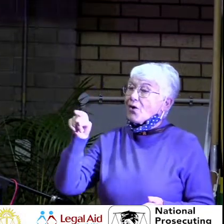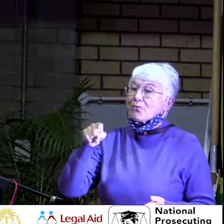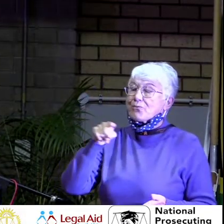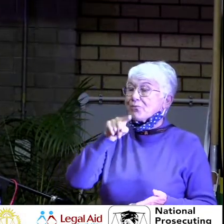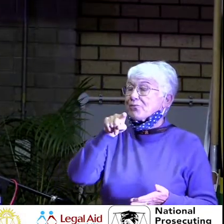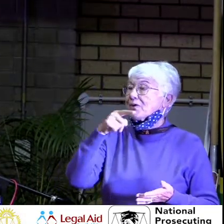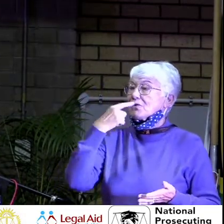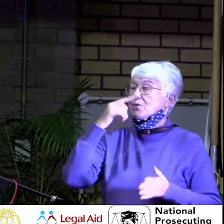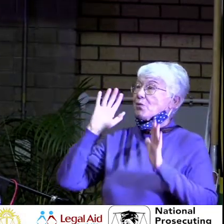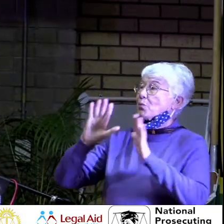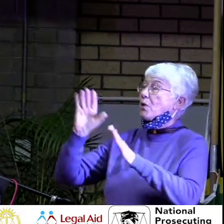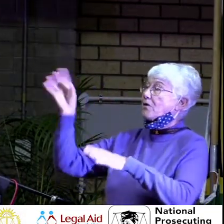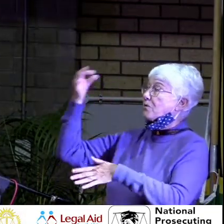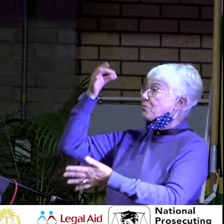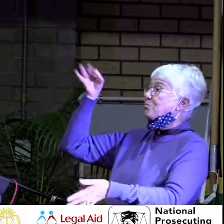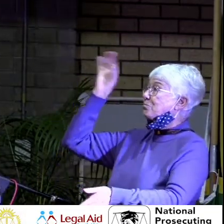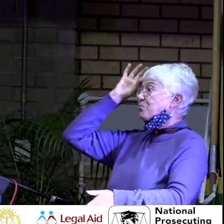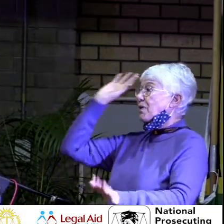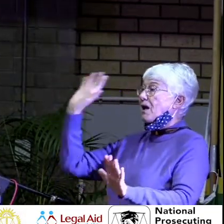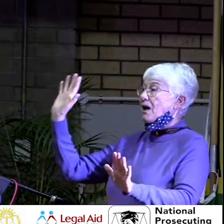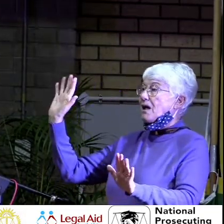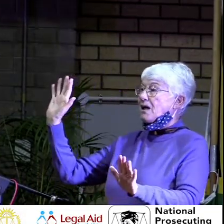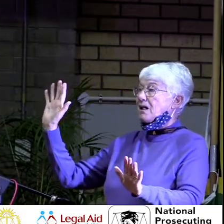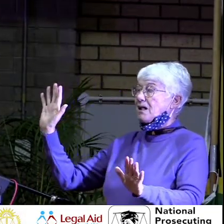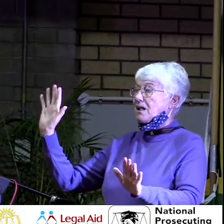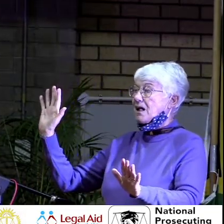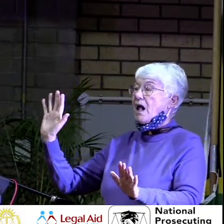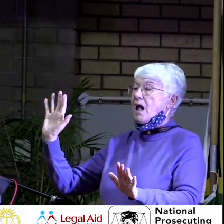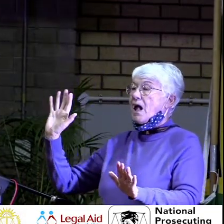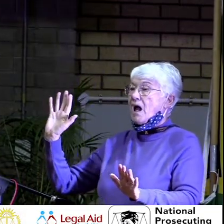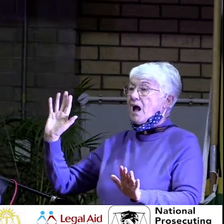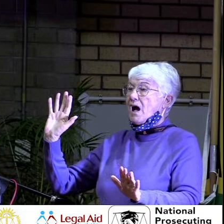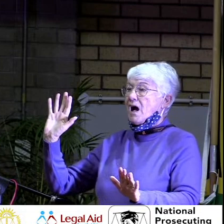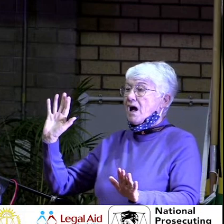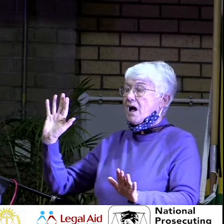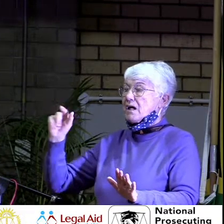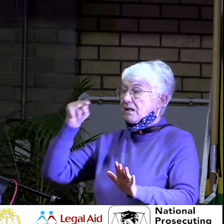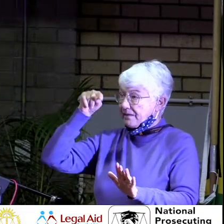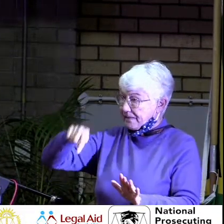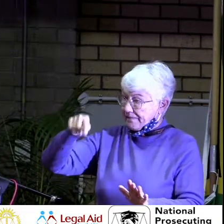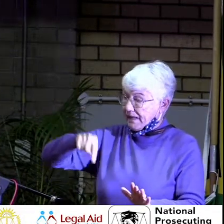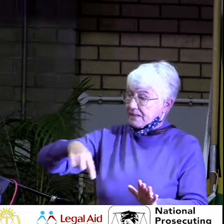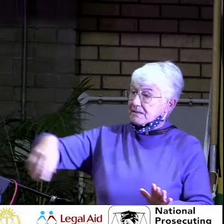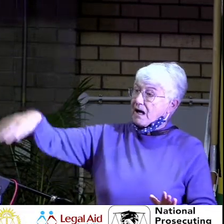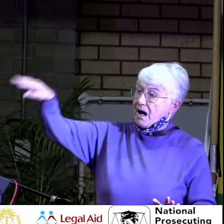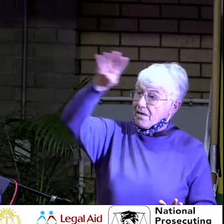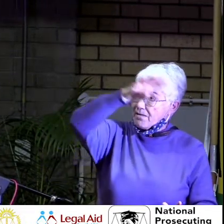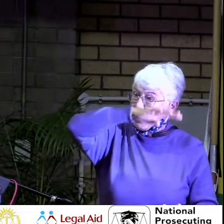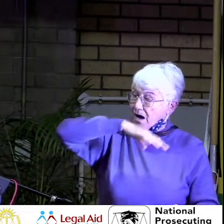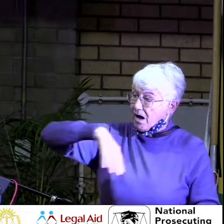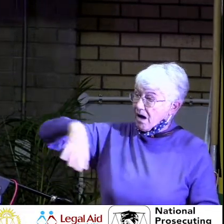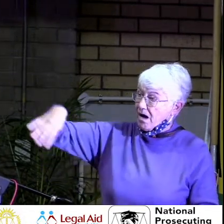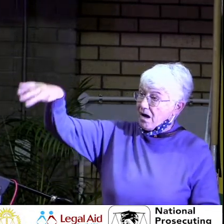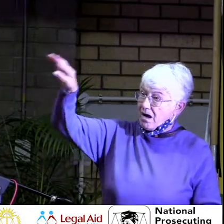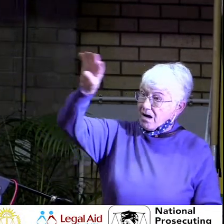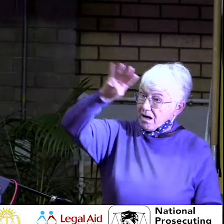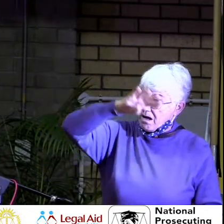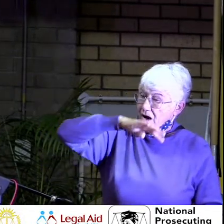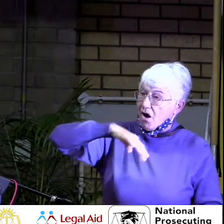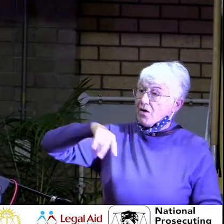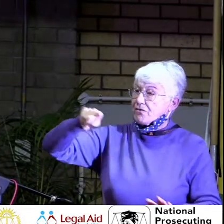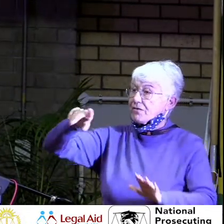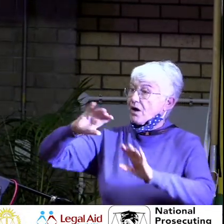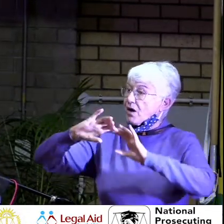of the community. Every year in this area, it is the year of the